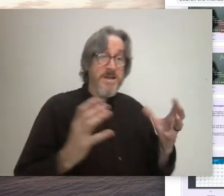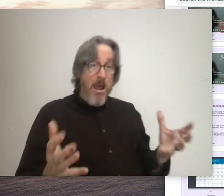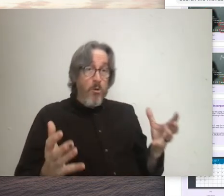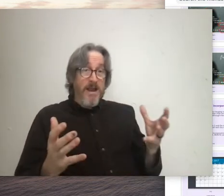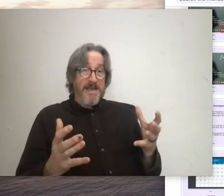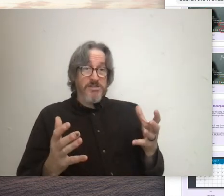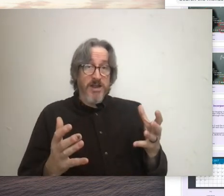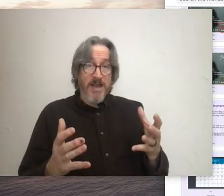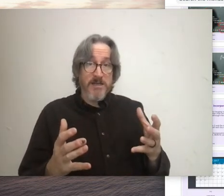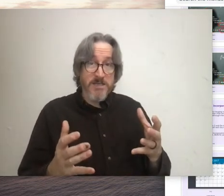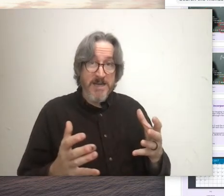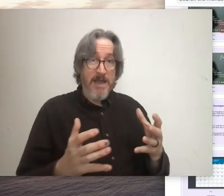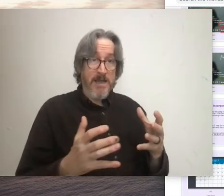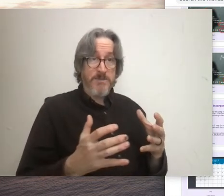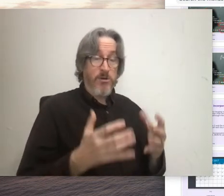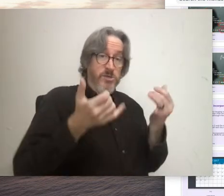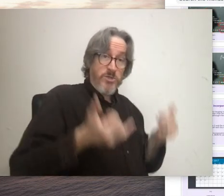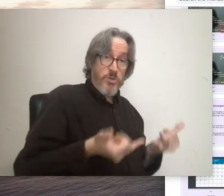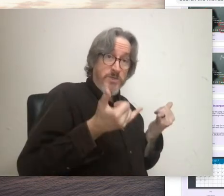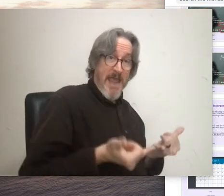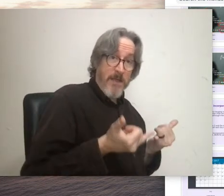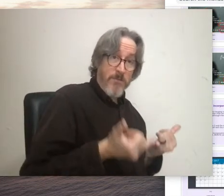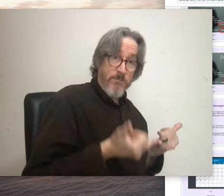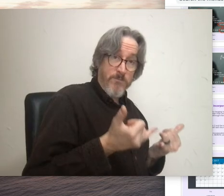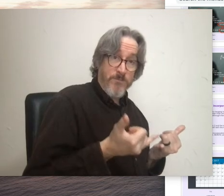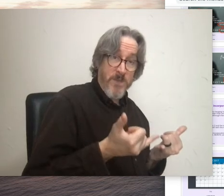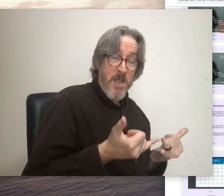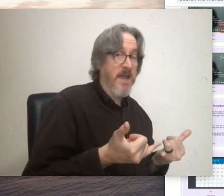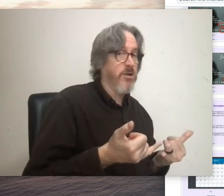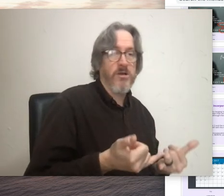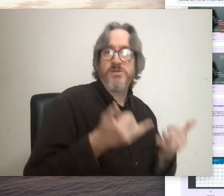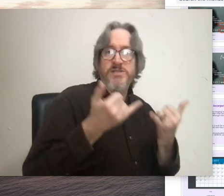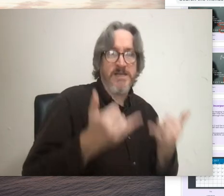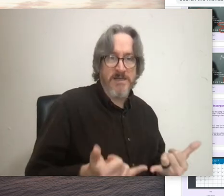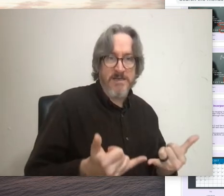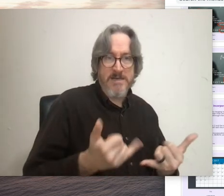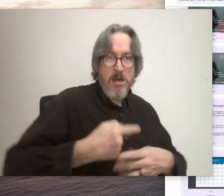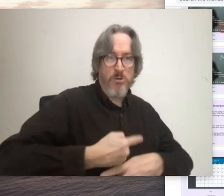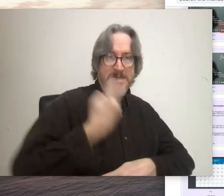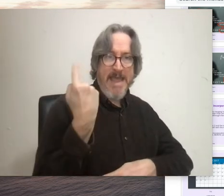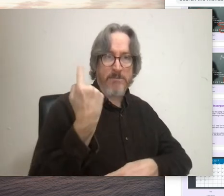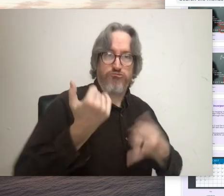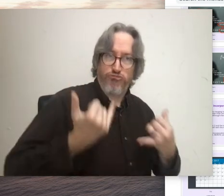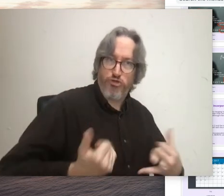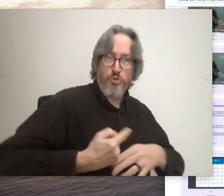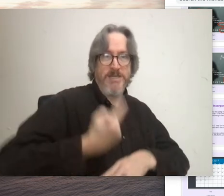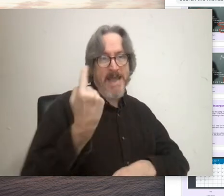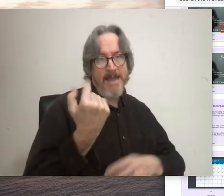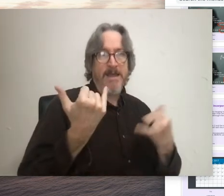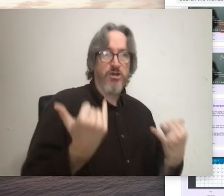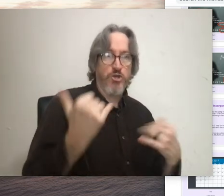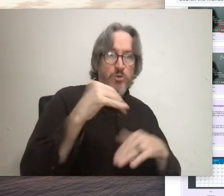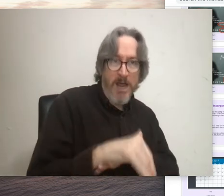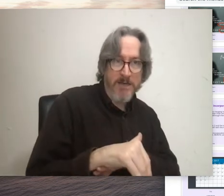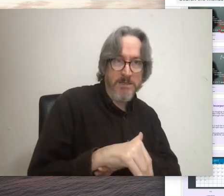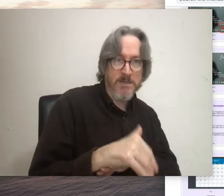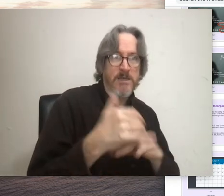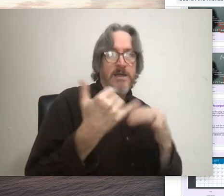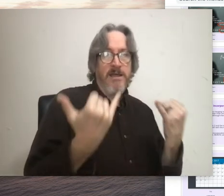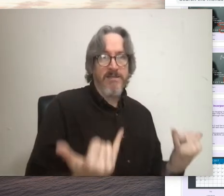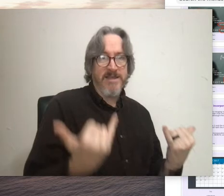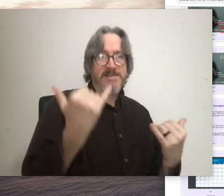So now we're at yesterday, today, and tomorrow. So today, and you'll also see now day. Today,